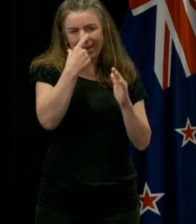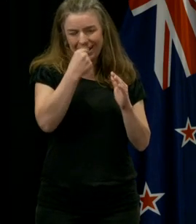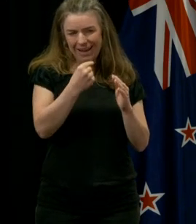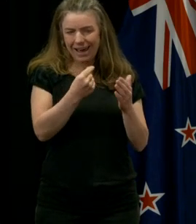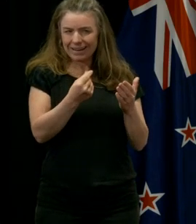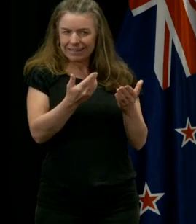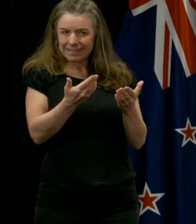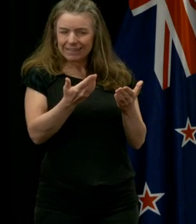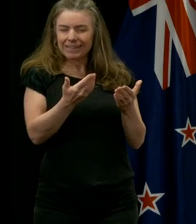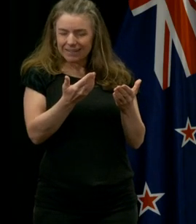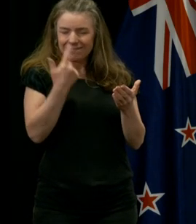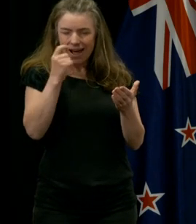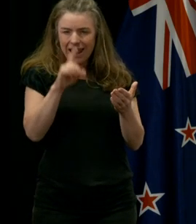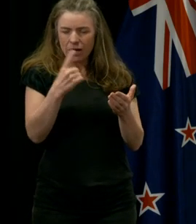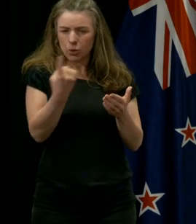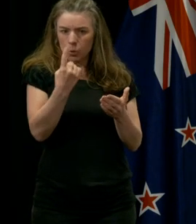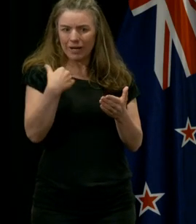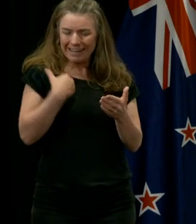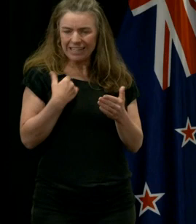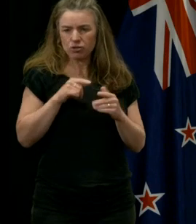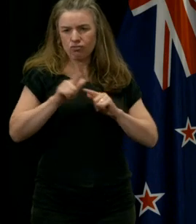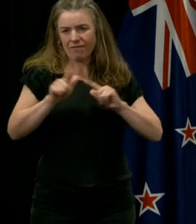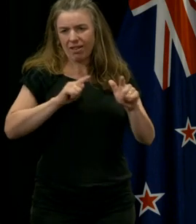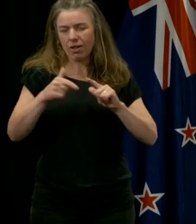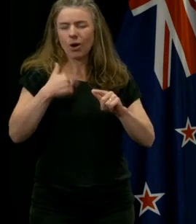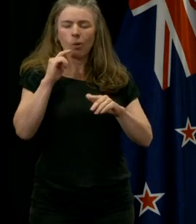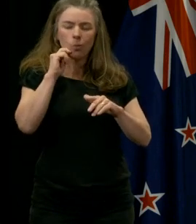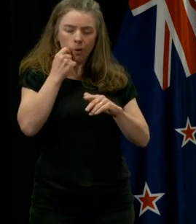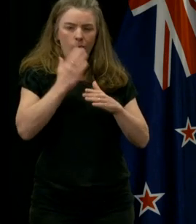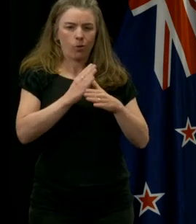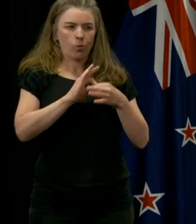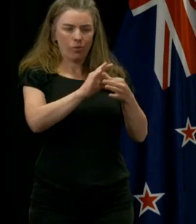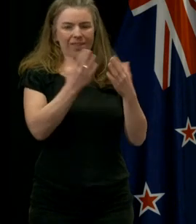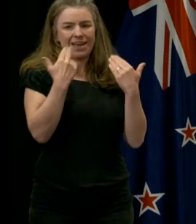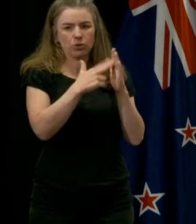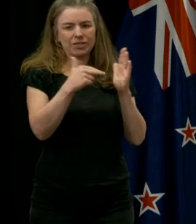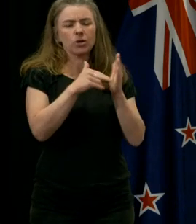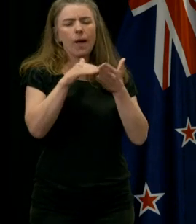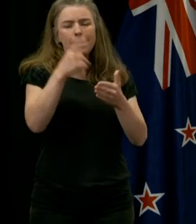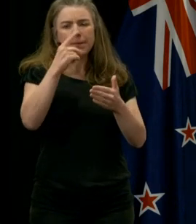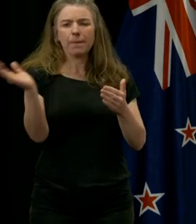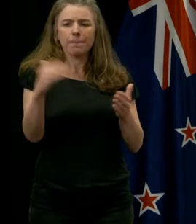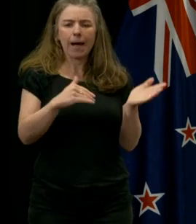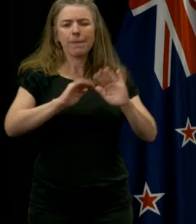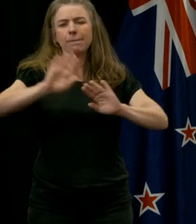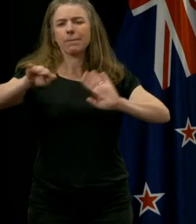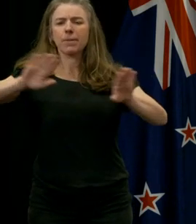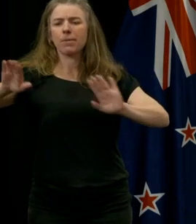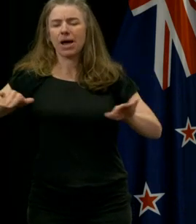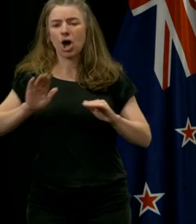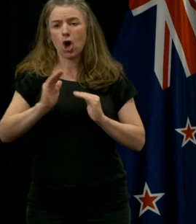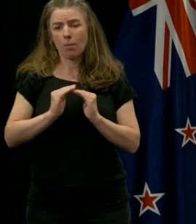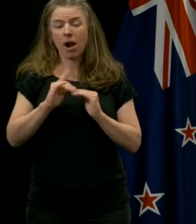just that necessary flood of demand that's coming through. So we'll work with them to try and support people getting back to where they need to be. They may